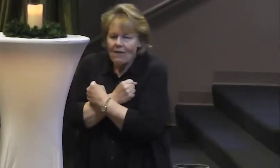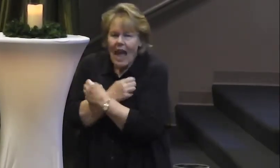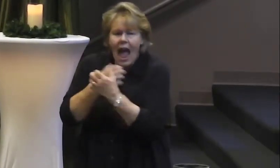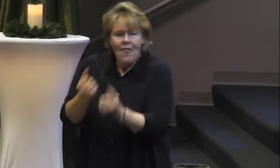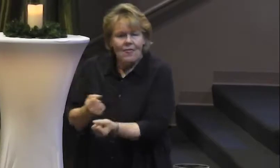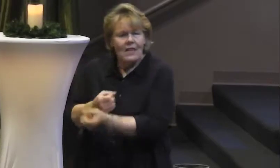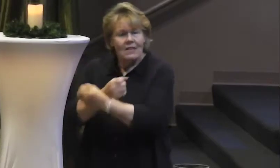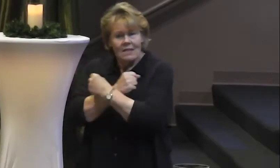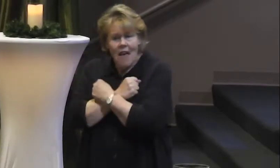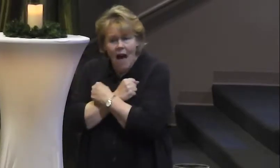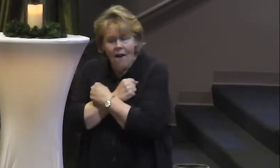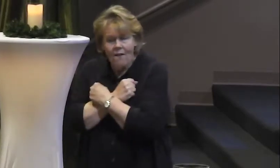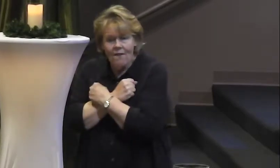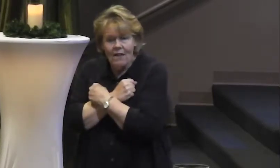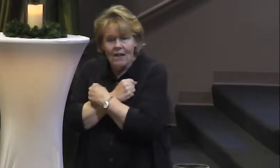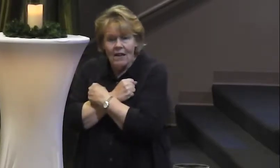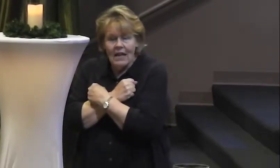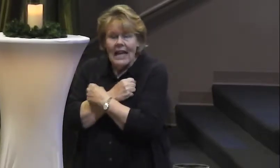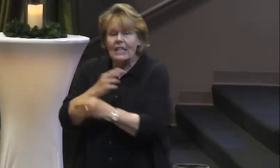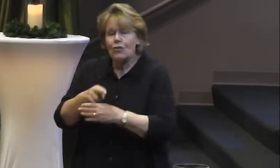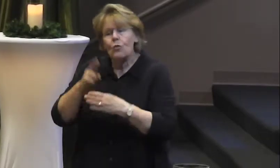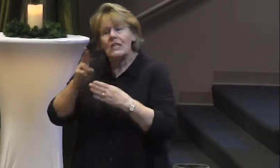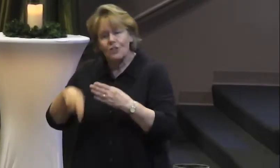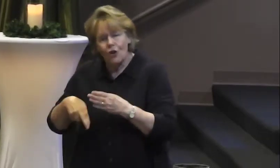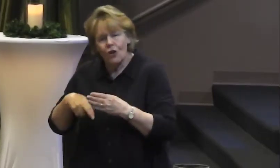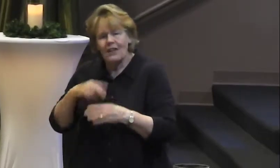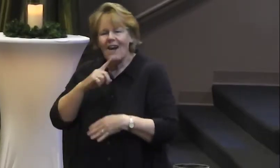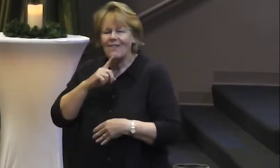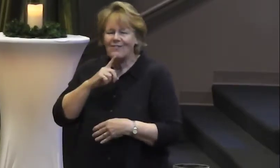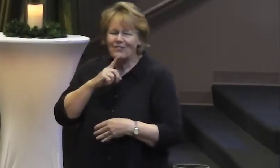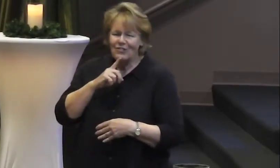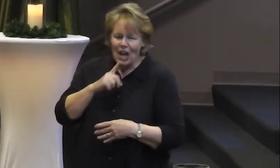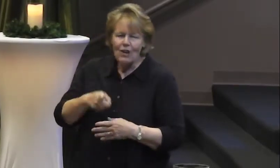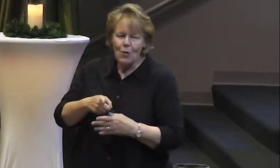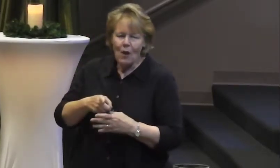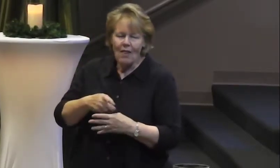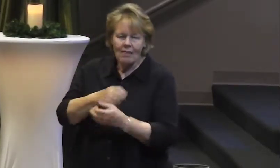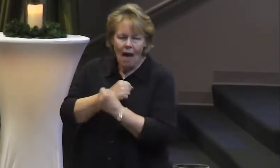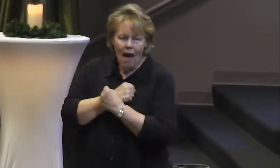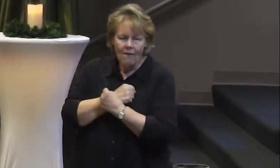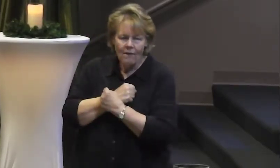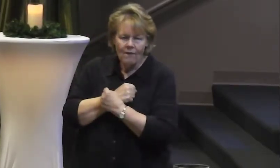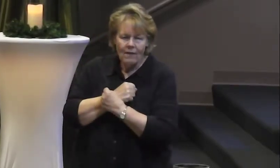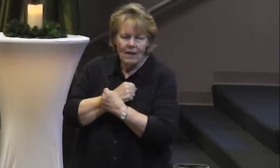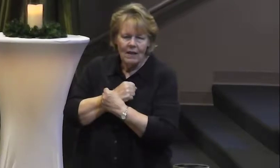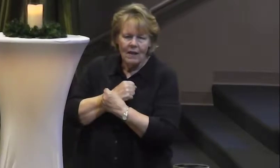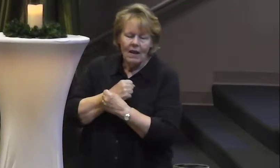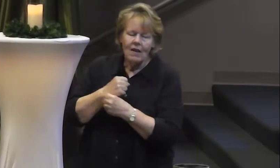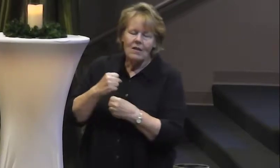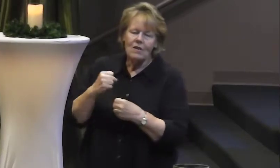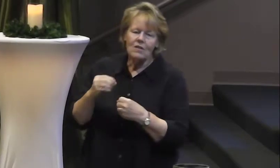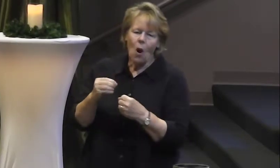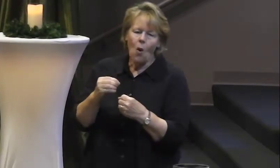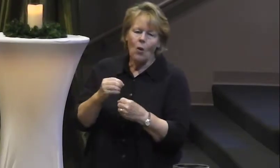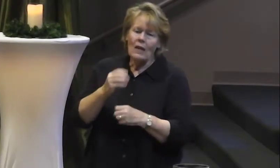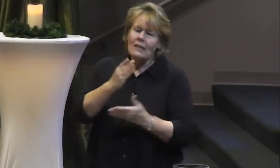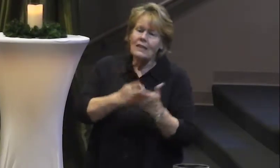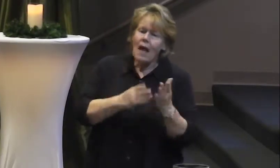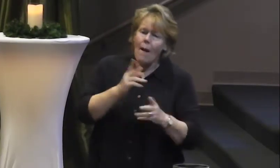genuine hope. Now, some people say, I don't quite get that. In fact, have you ever heard the saying, that some people are so heavenly